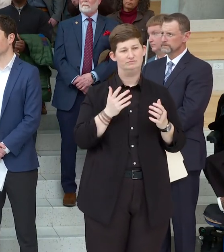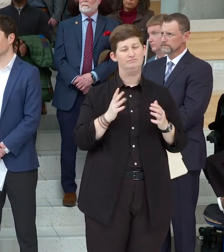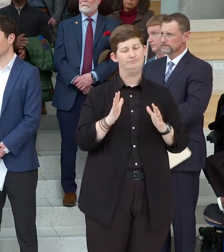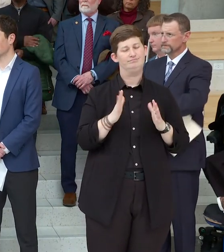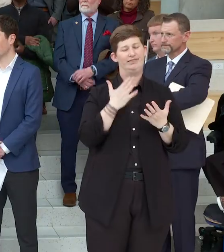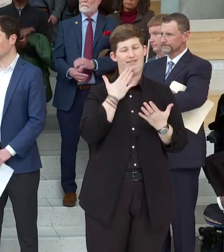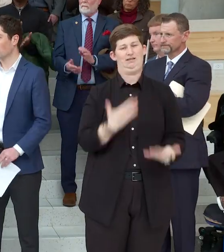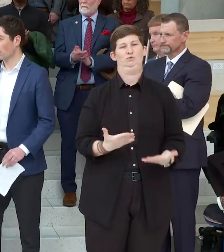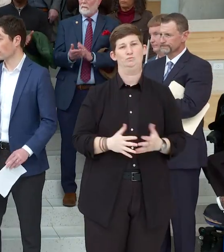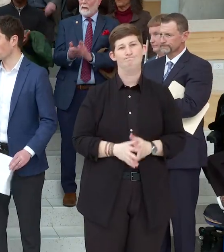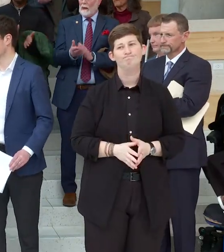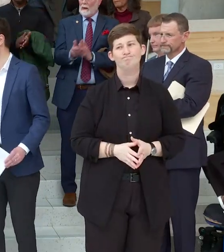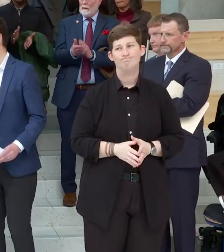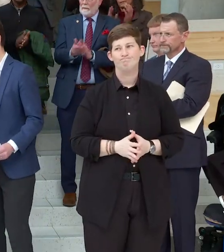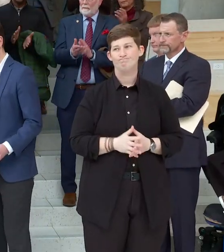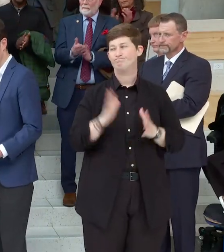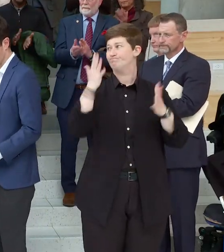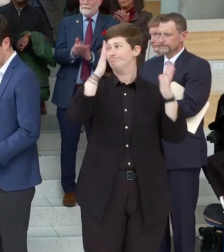and thank you, Mr. Mayor.